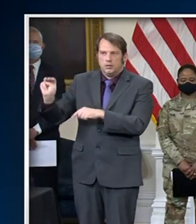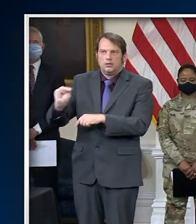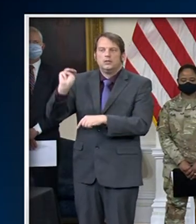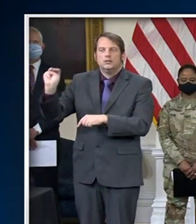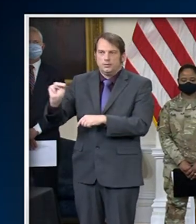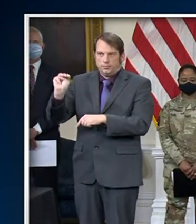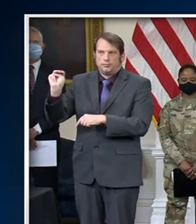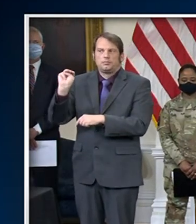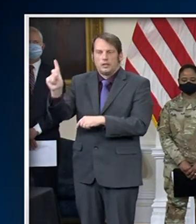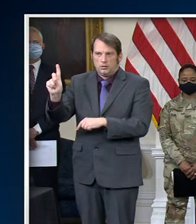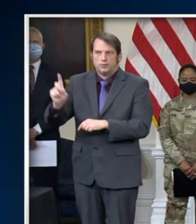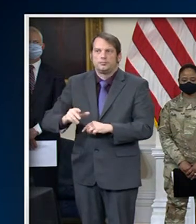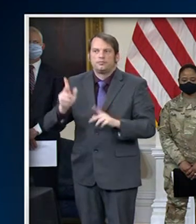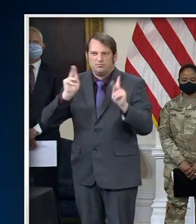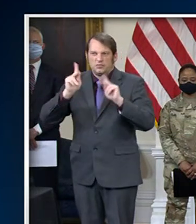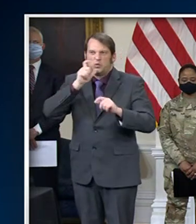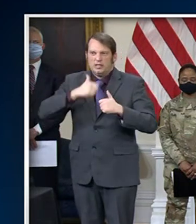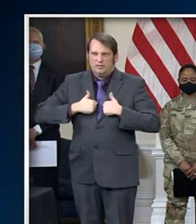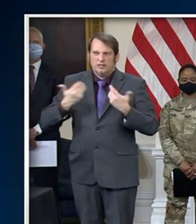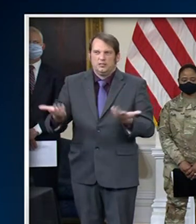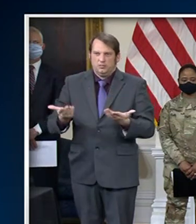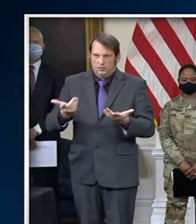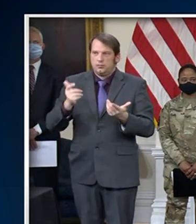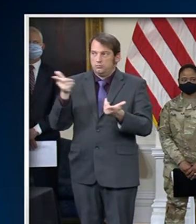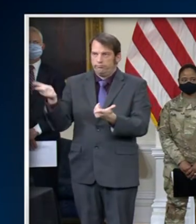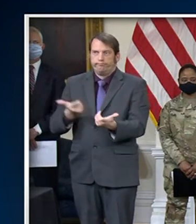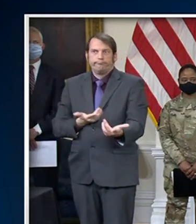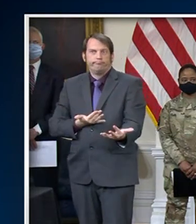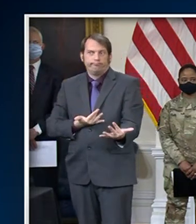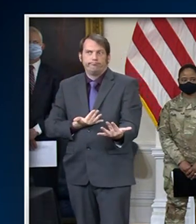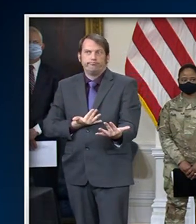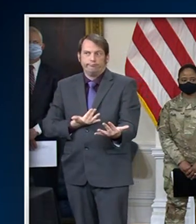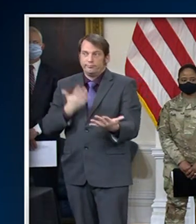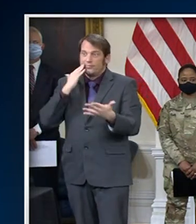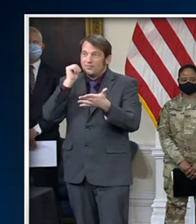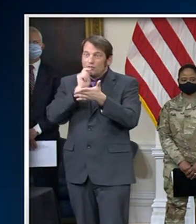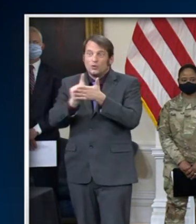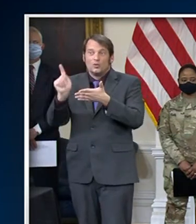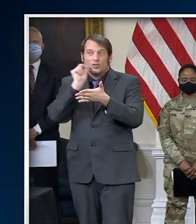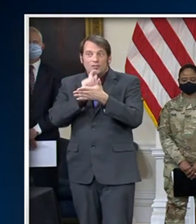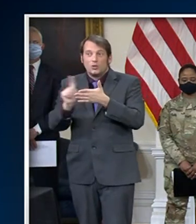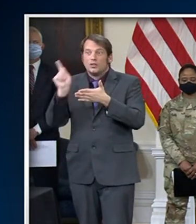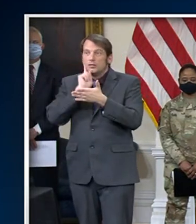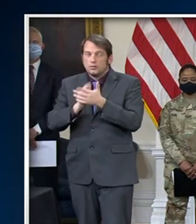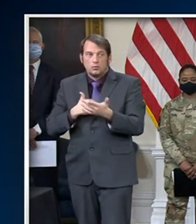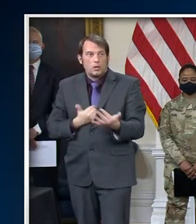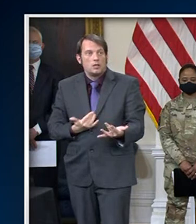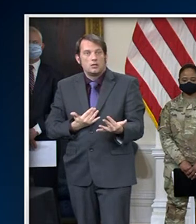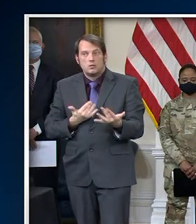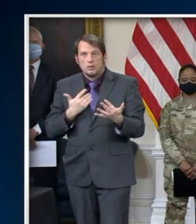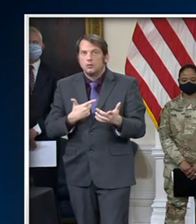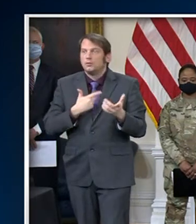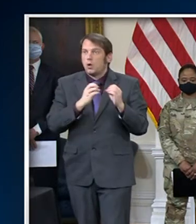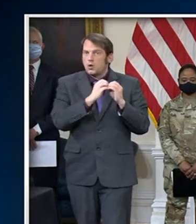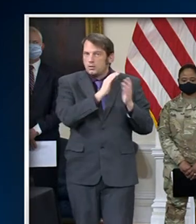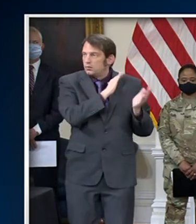At this point, we are simply waiting every week for more vaccines to arrive.